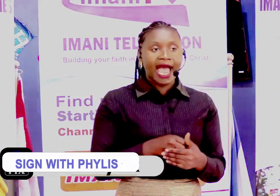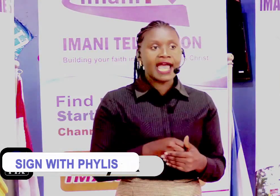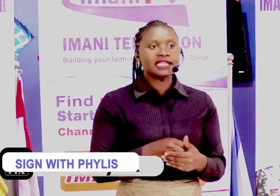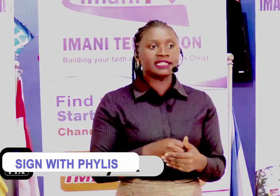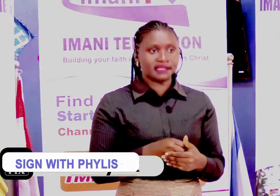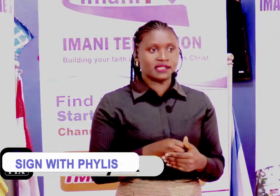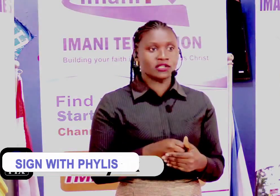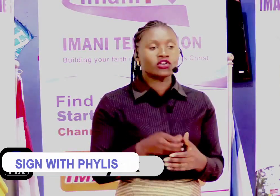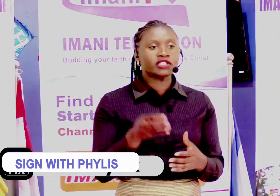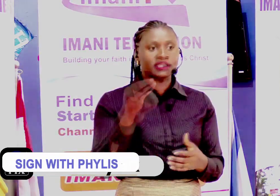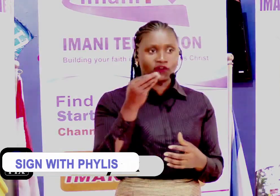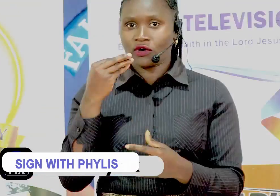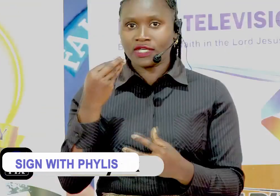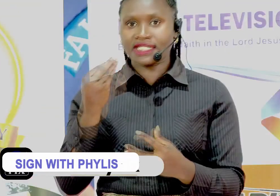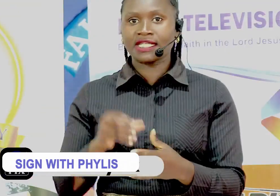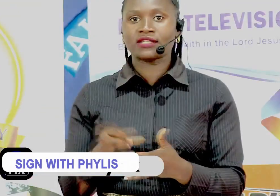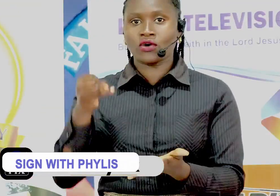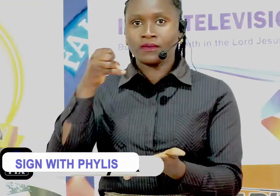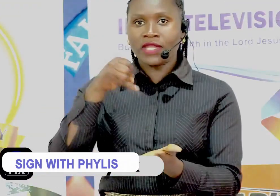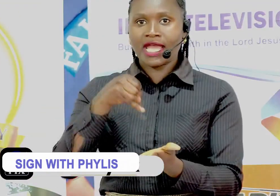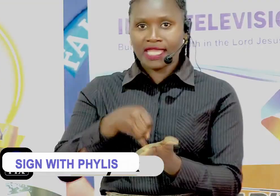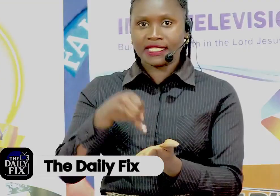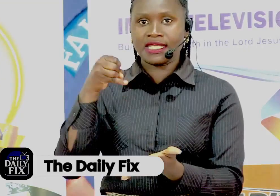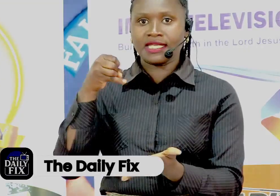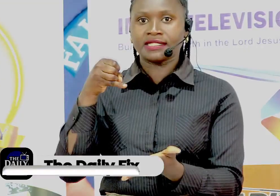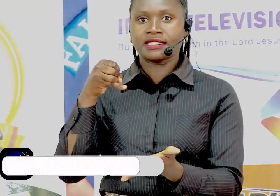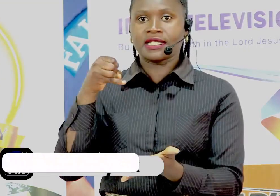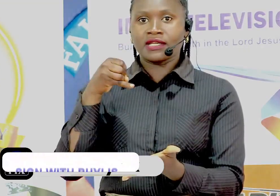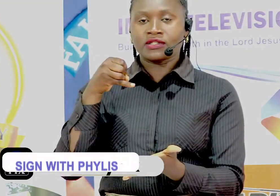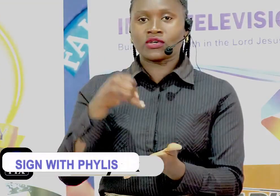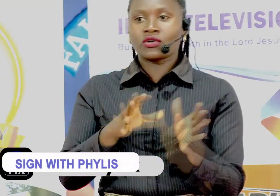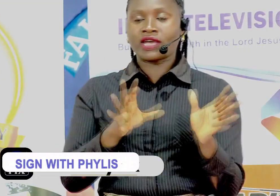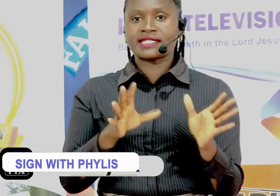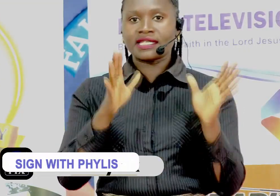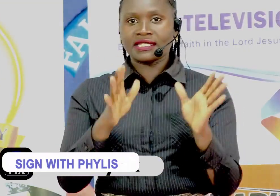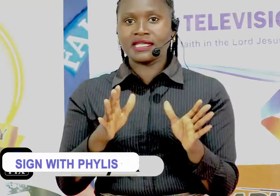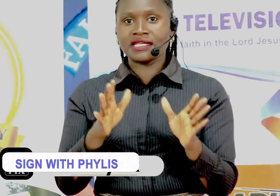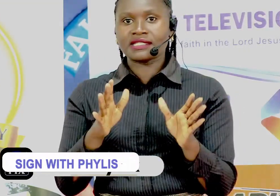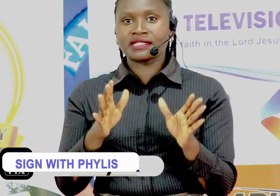I-T, not for eating, so it. So you can say this cow,